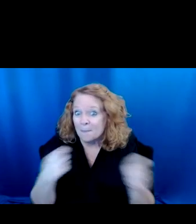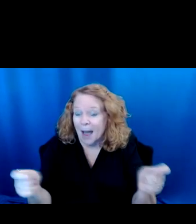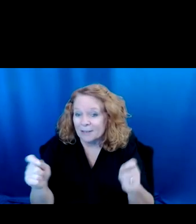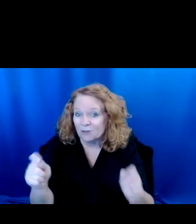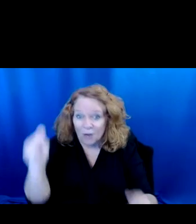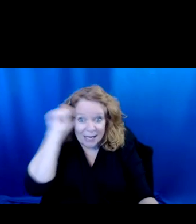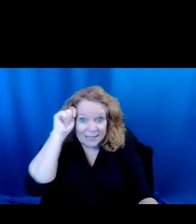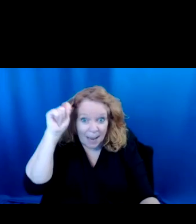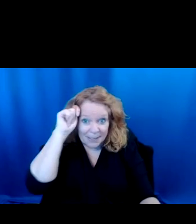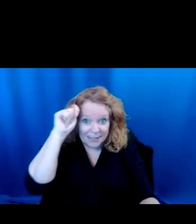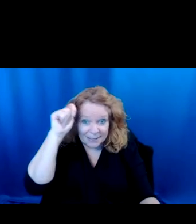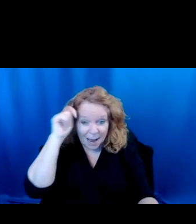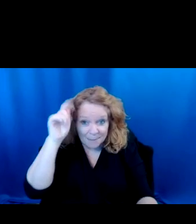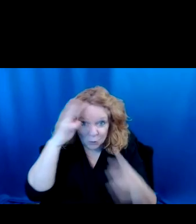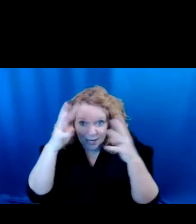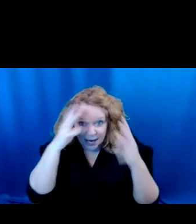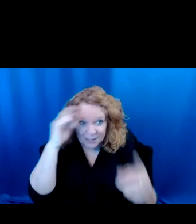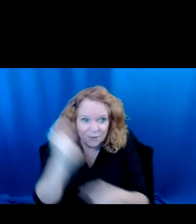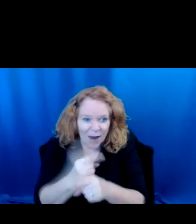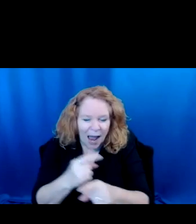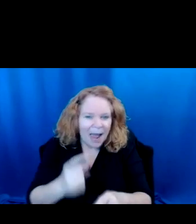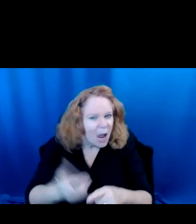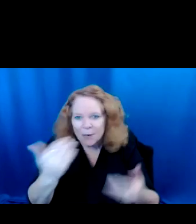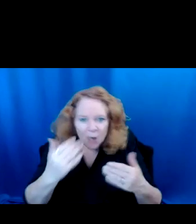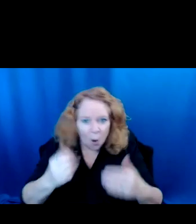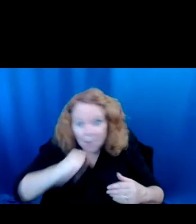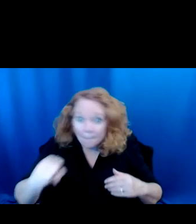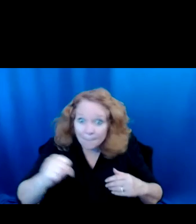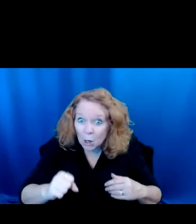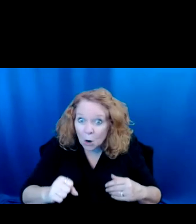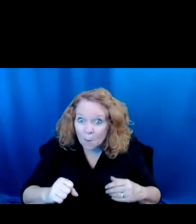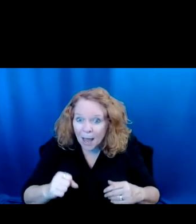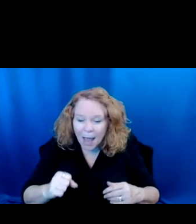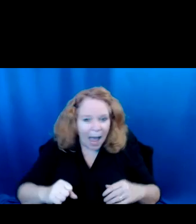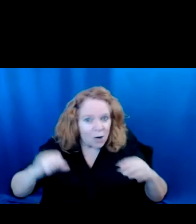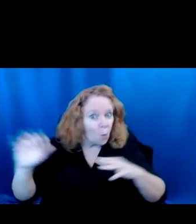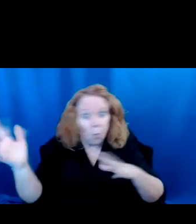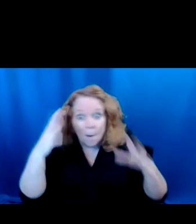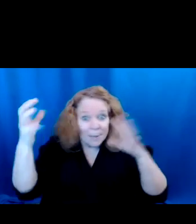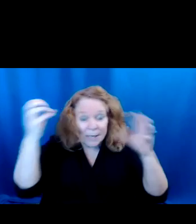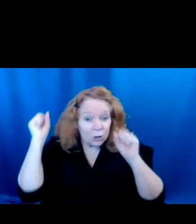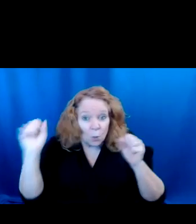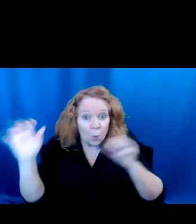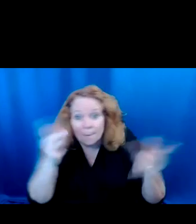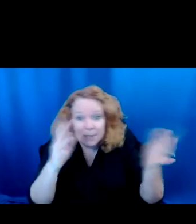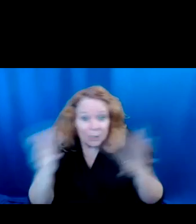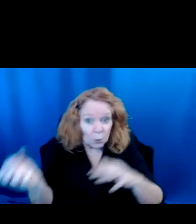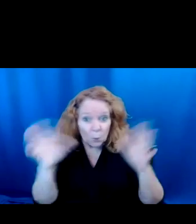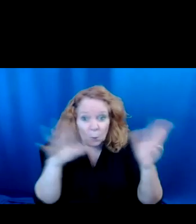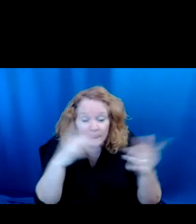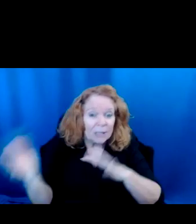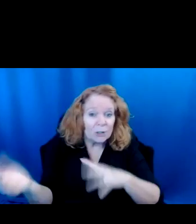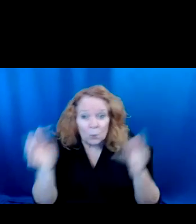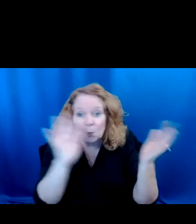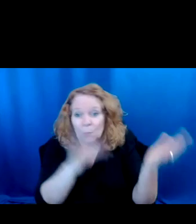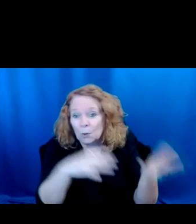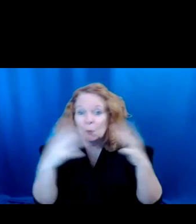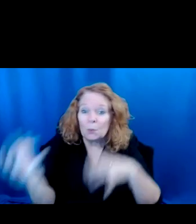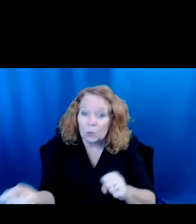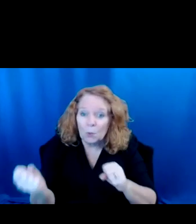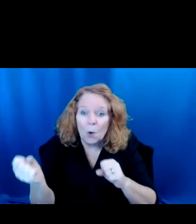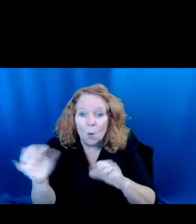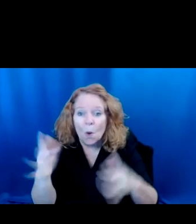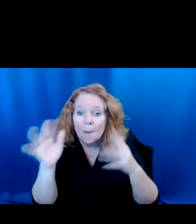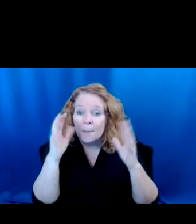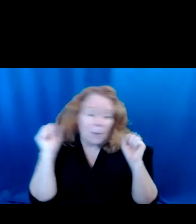girls, don't we? We're going to go with a boom. We're going to go with a whoop-a-dee-doo, a whoop-a-dee-doo, whoop-a-dee-doo, whoop-a-dee-doo,